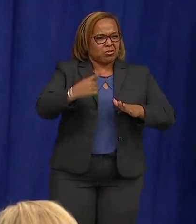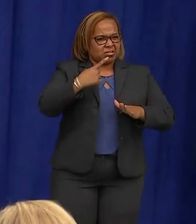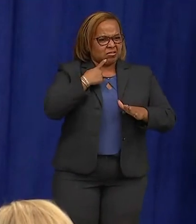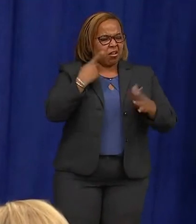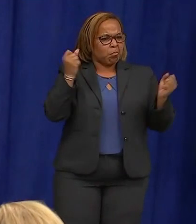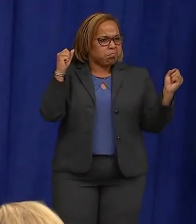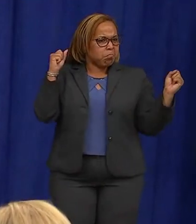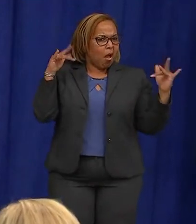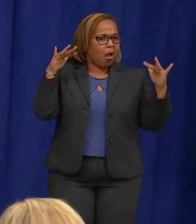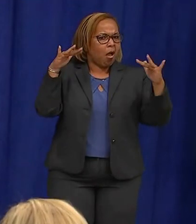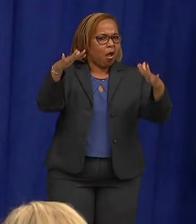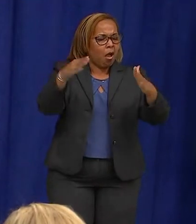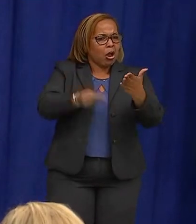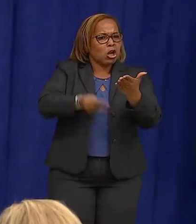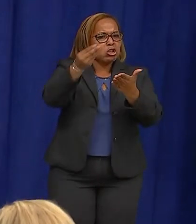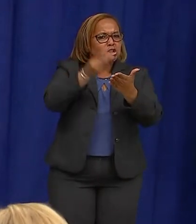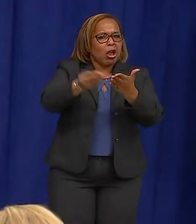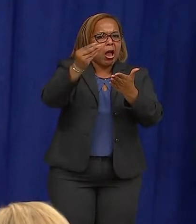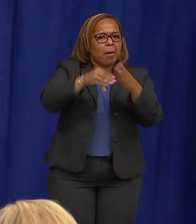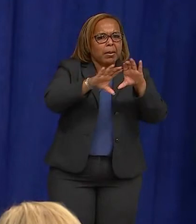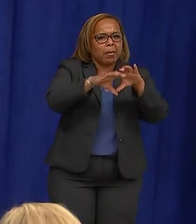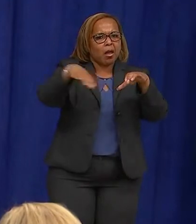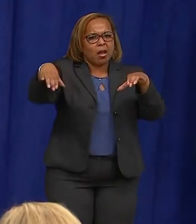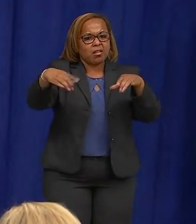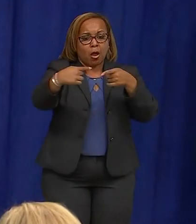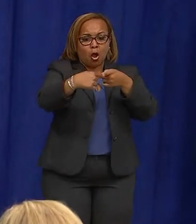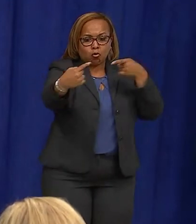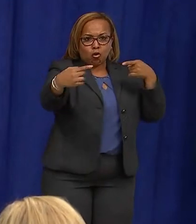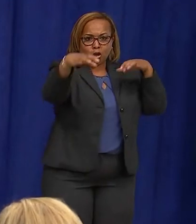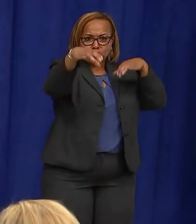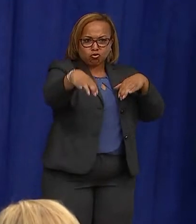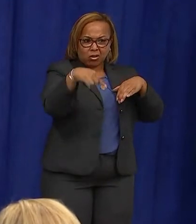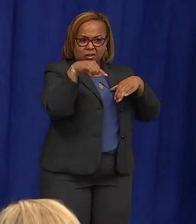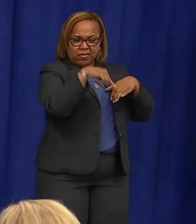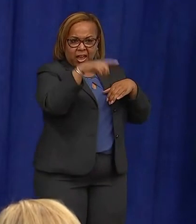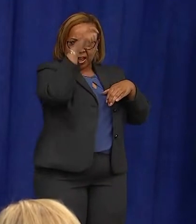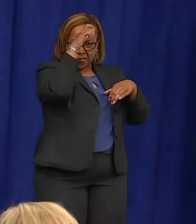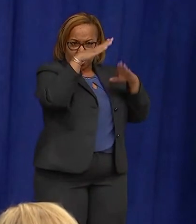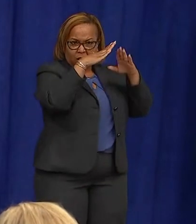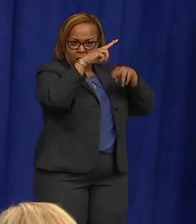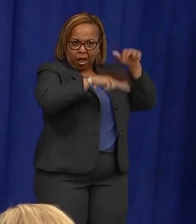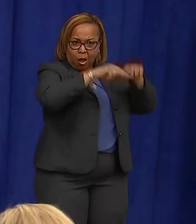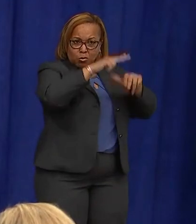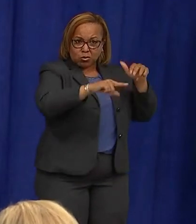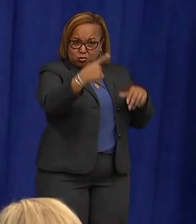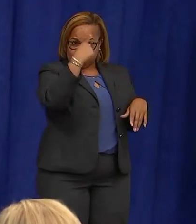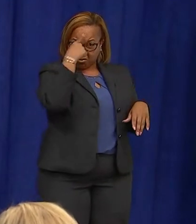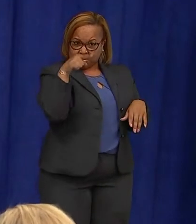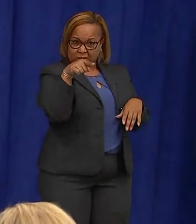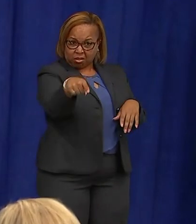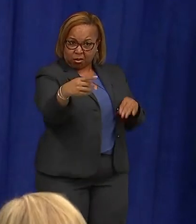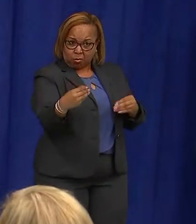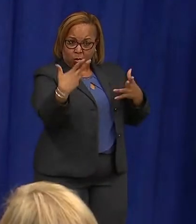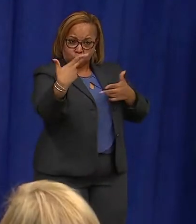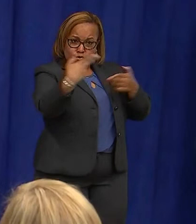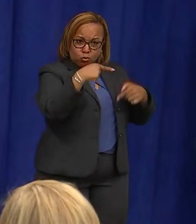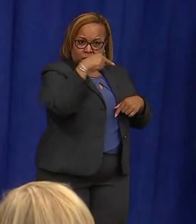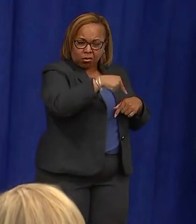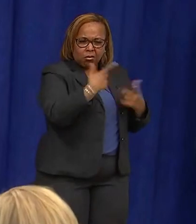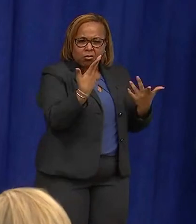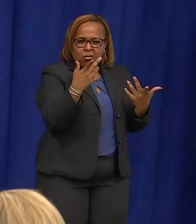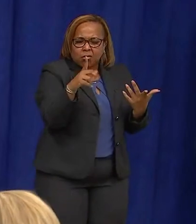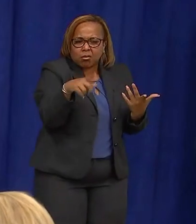in a parking lot of a shopping plaza across from the street of that firehouse. Do you believe that large gathering led to the shooting? What's being done to address